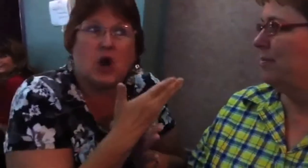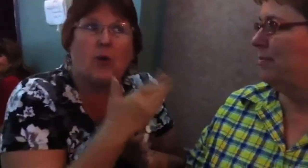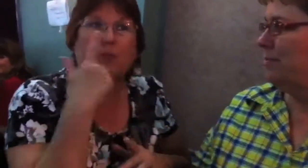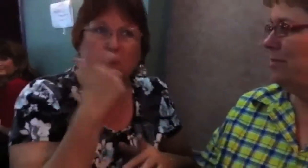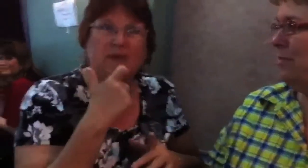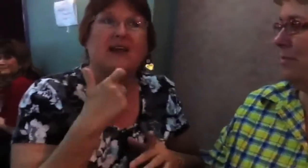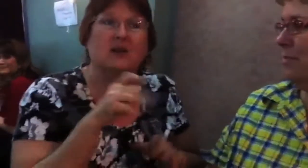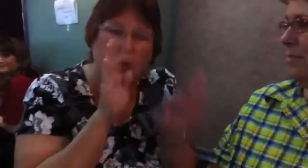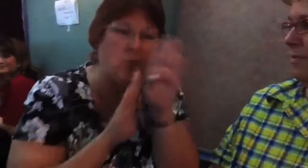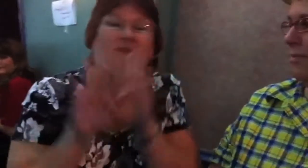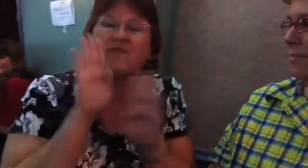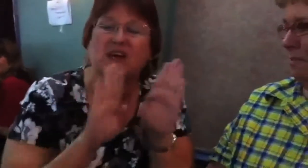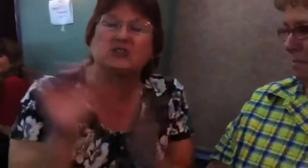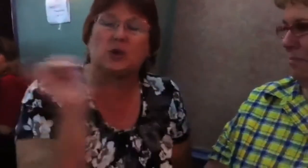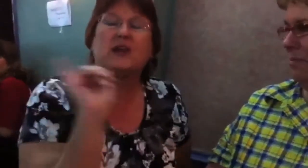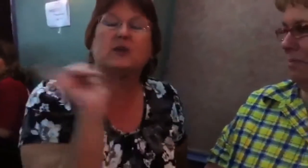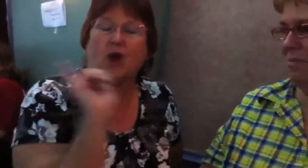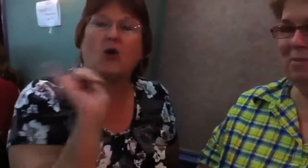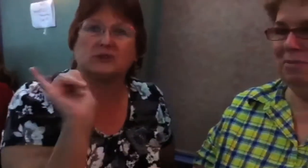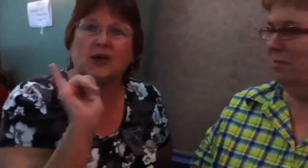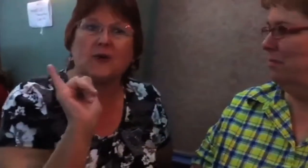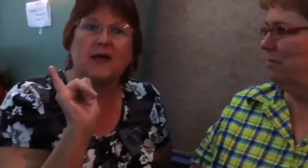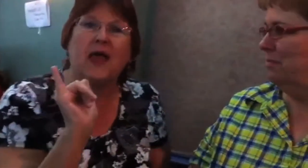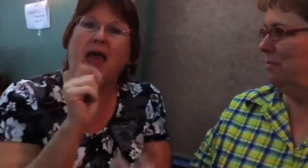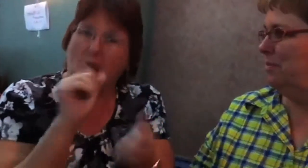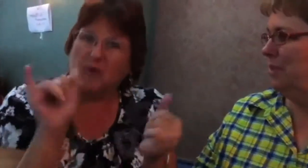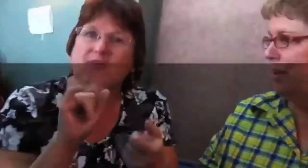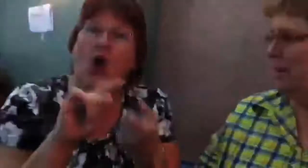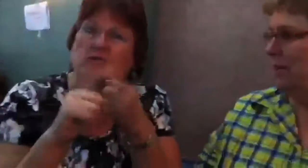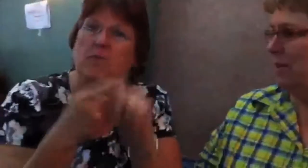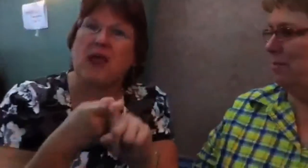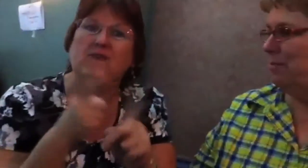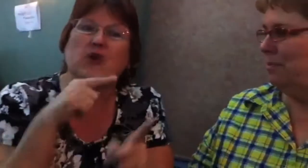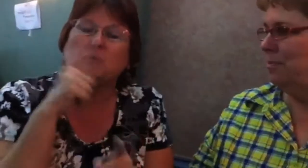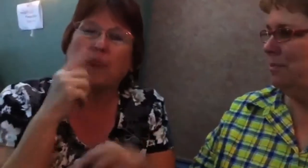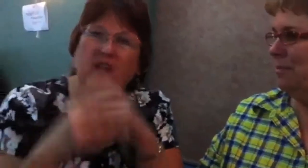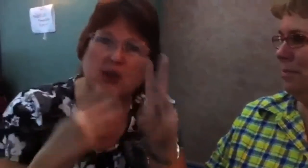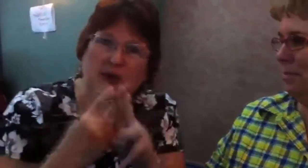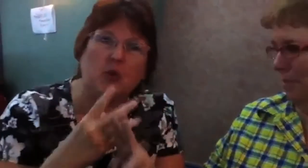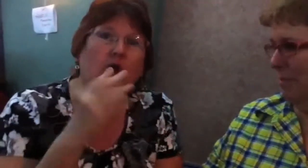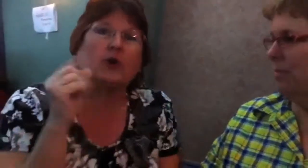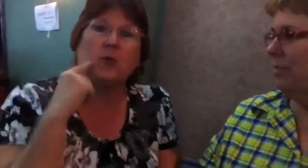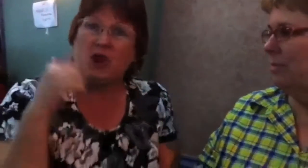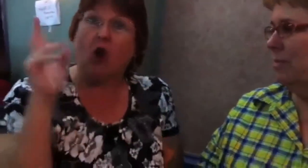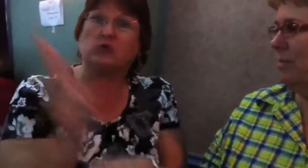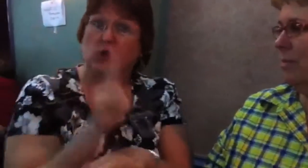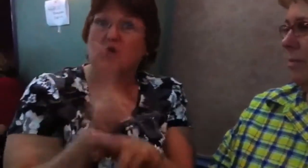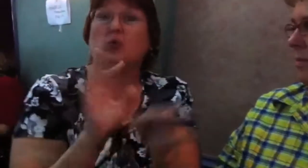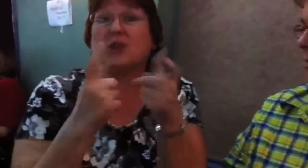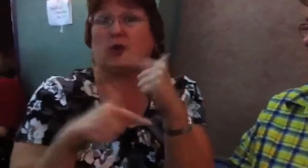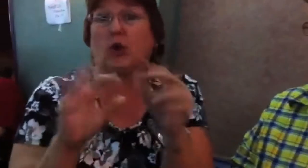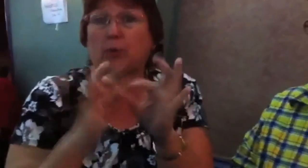going through because we were frustrated also. And we've also made friends with the healing world, and we also used